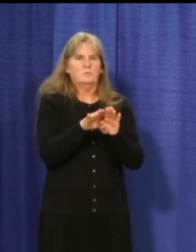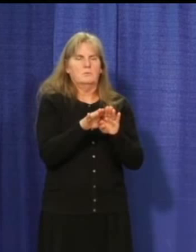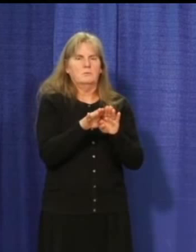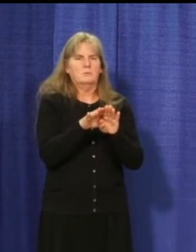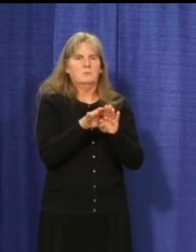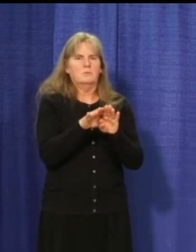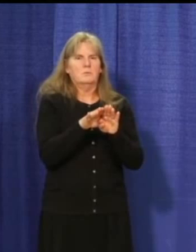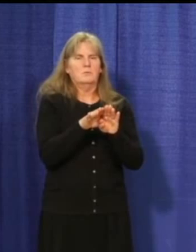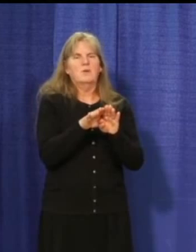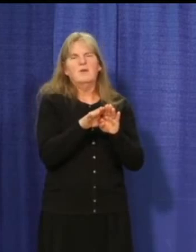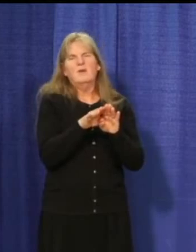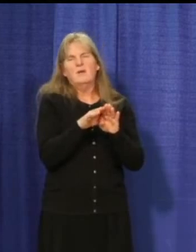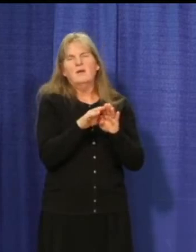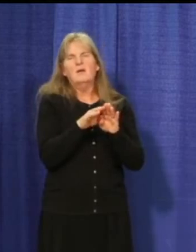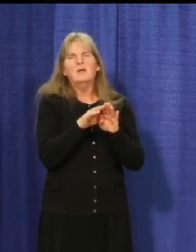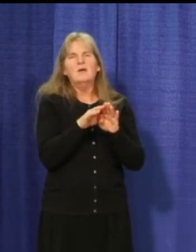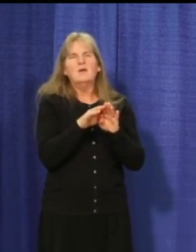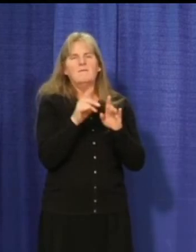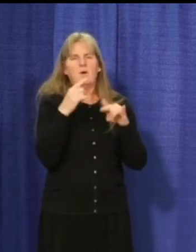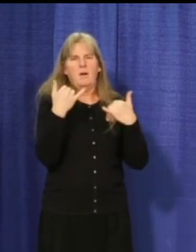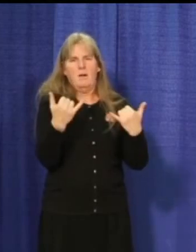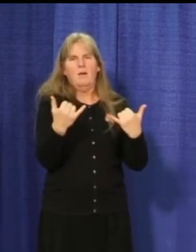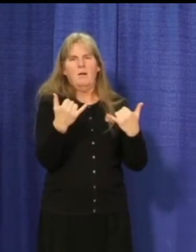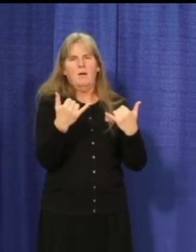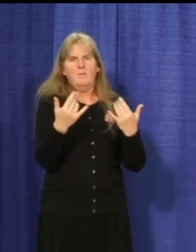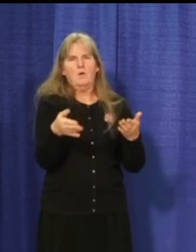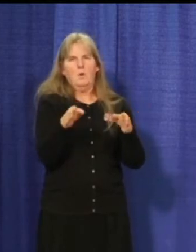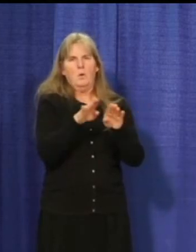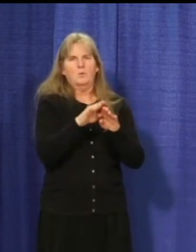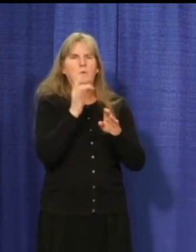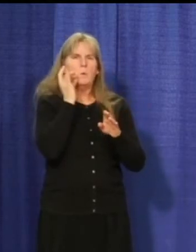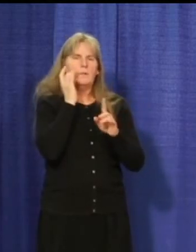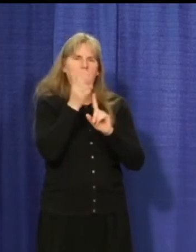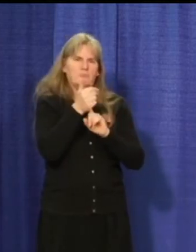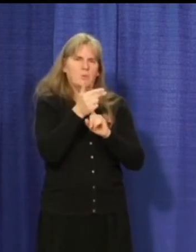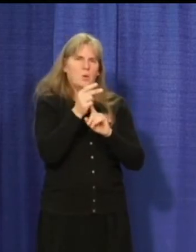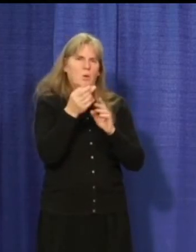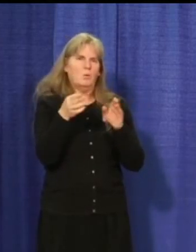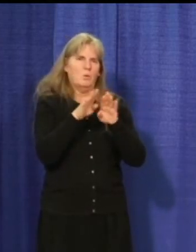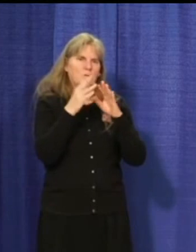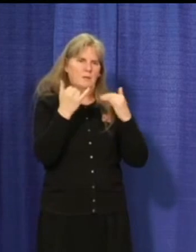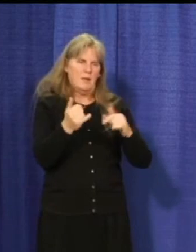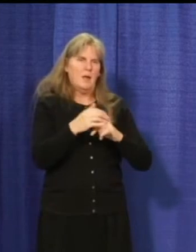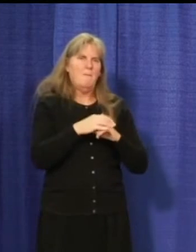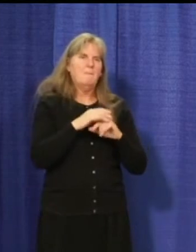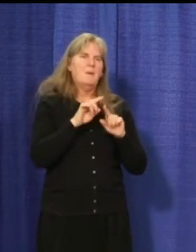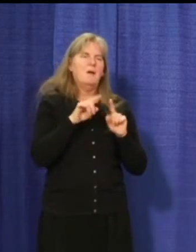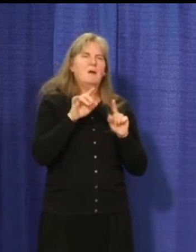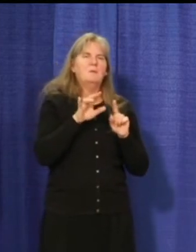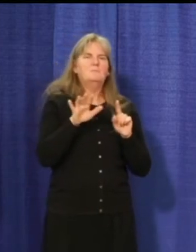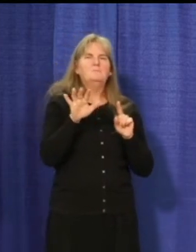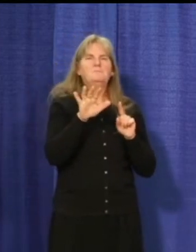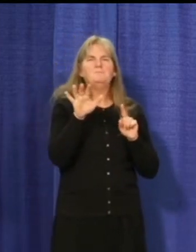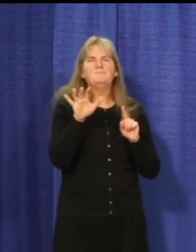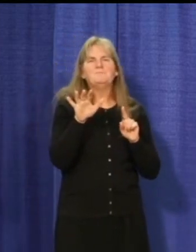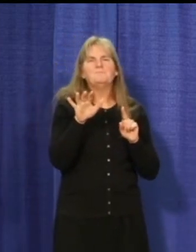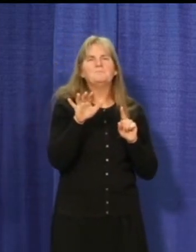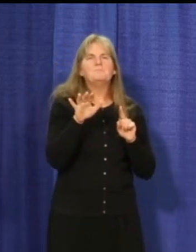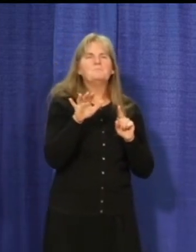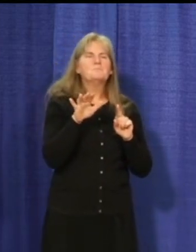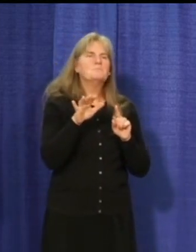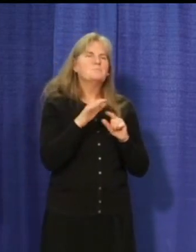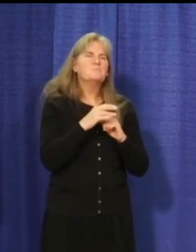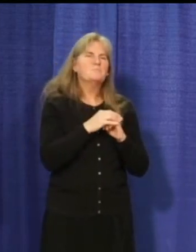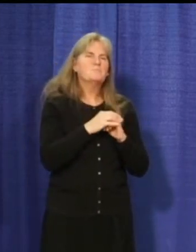really for logistical reasons at the moment. So I'm quite sure that this is going